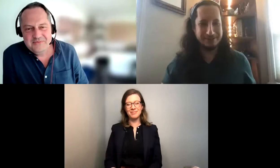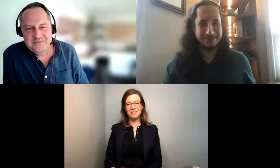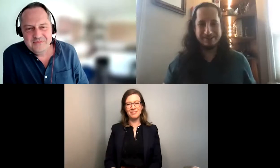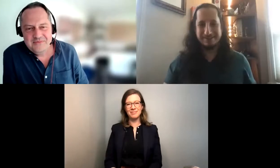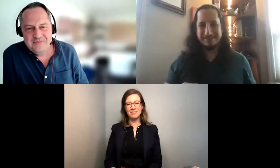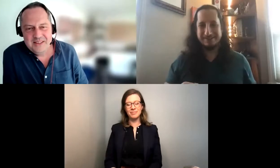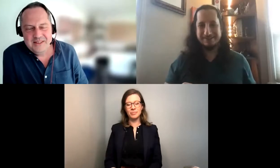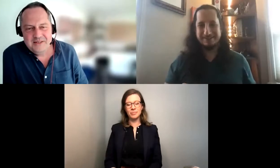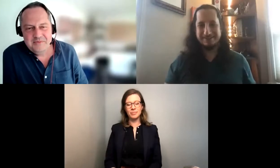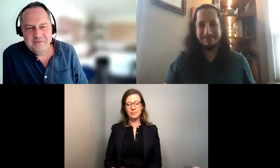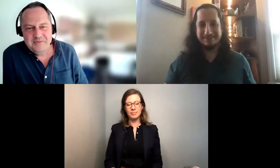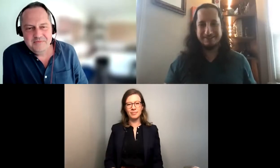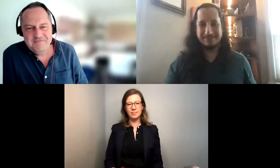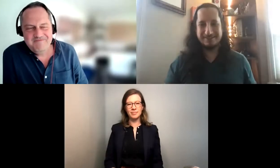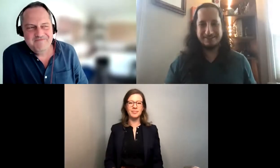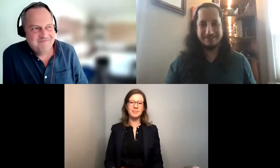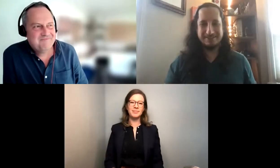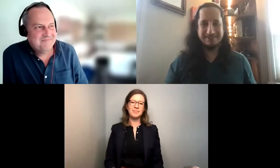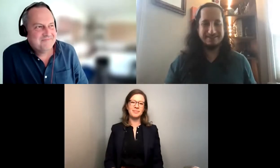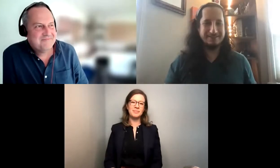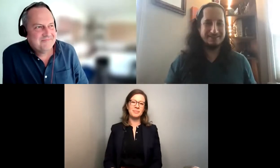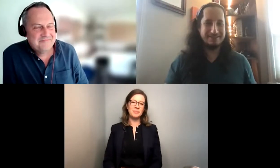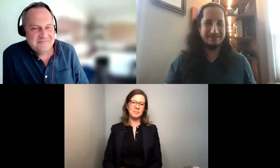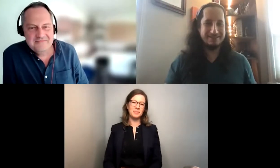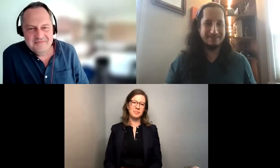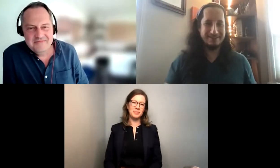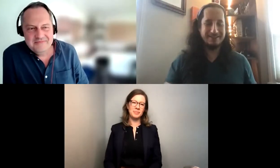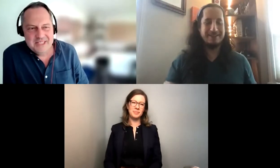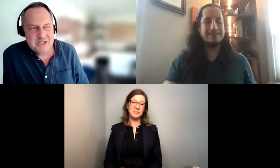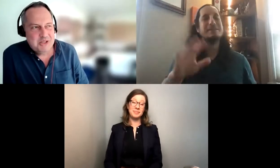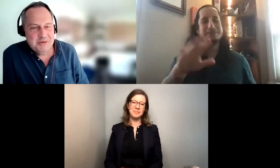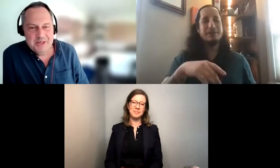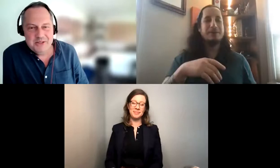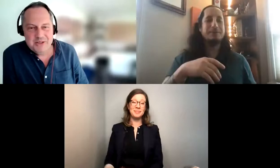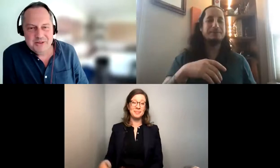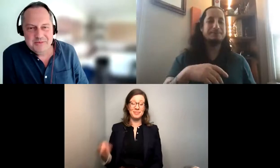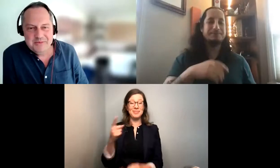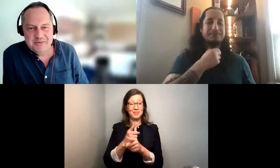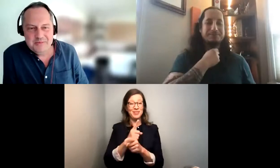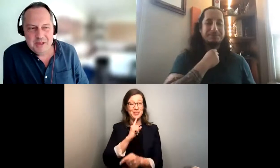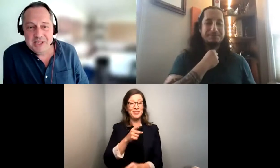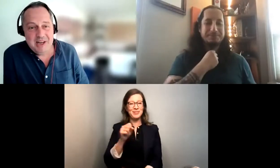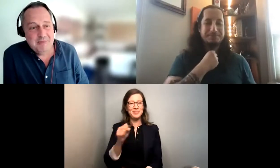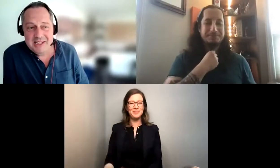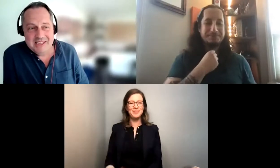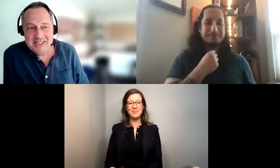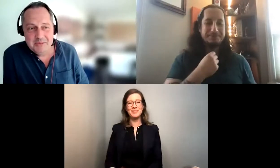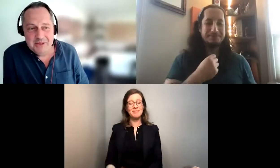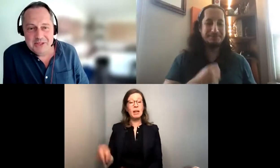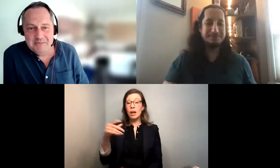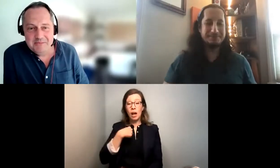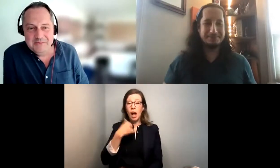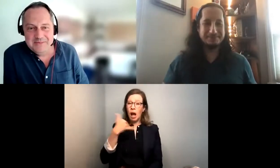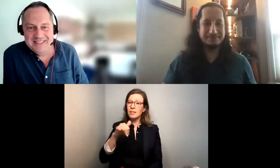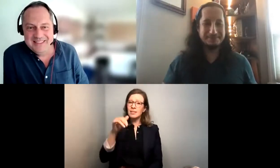been, old music now for the past 20 years. That's true. That's true. I'm still listening to